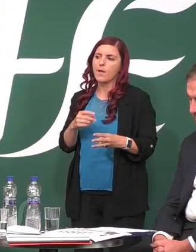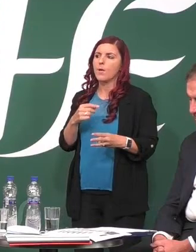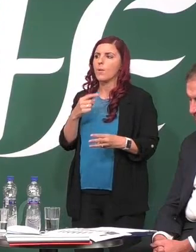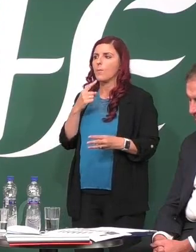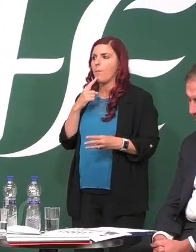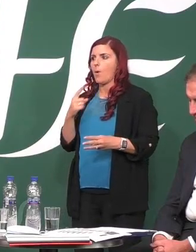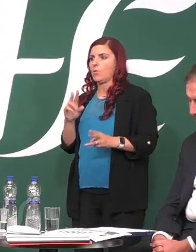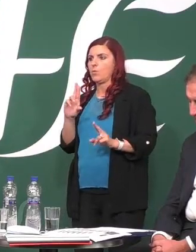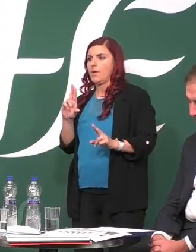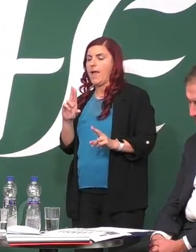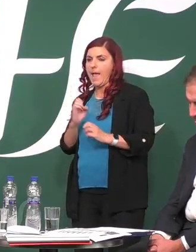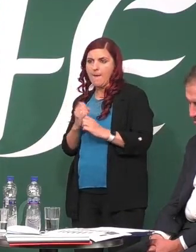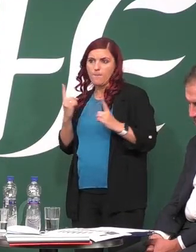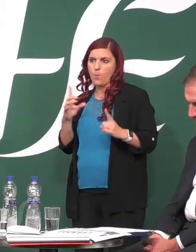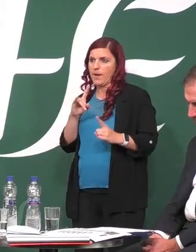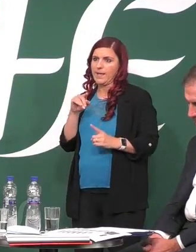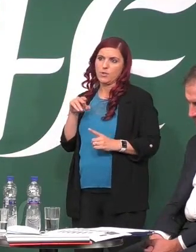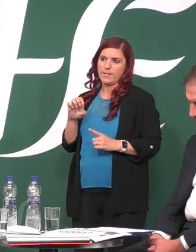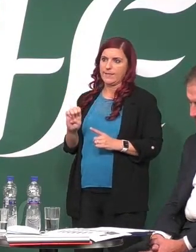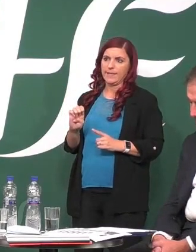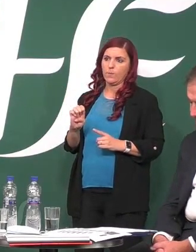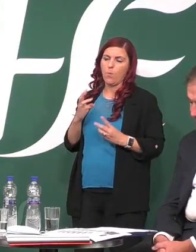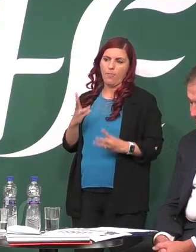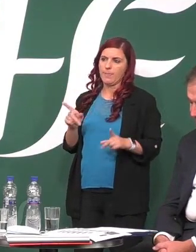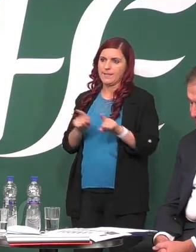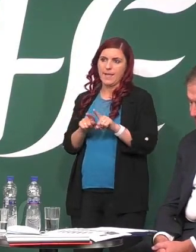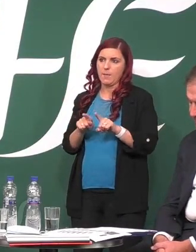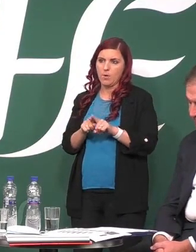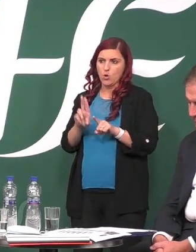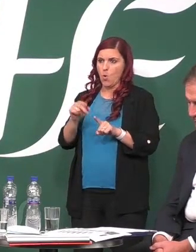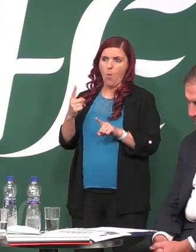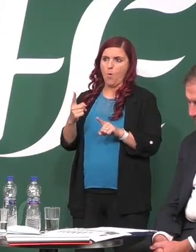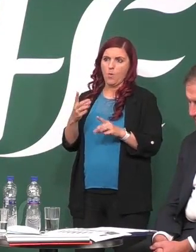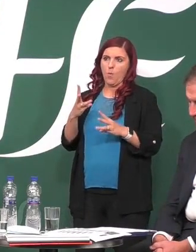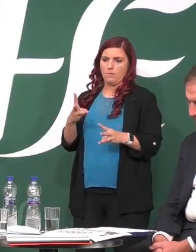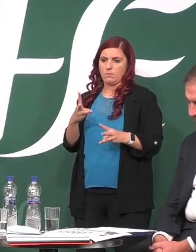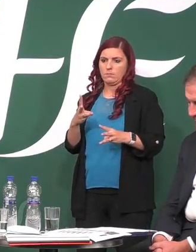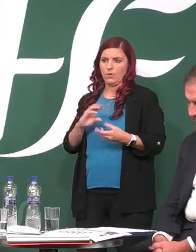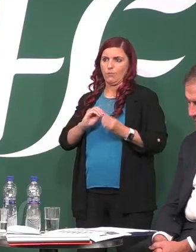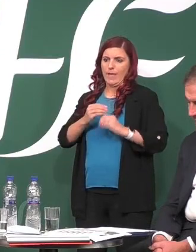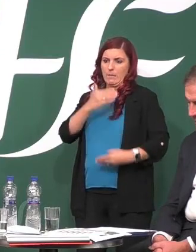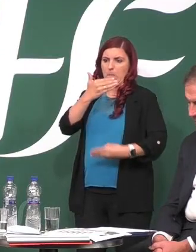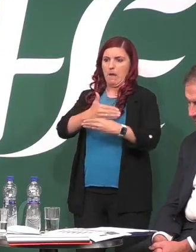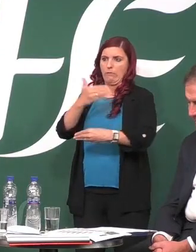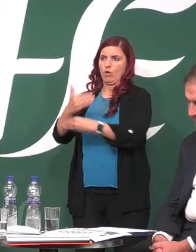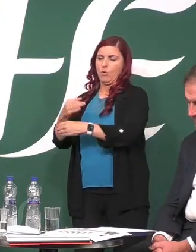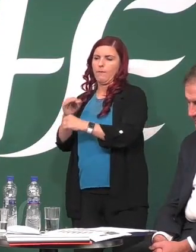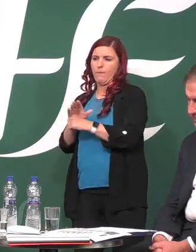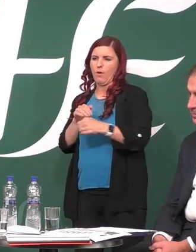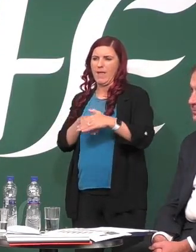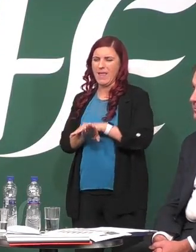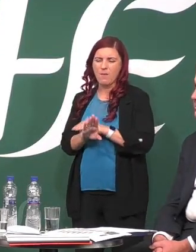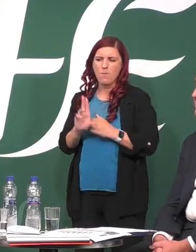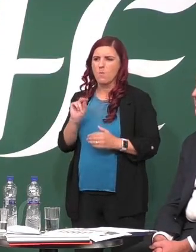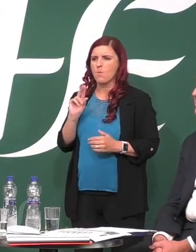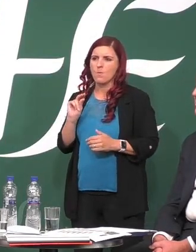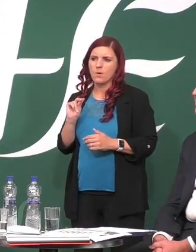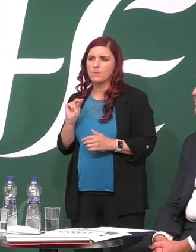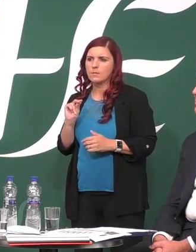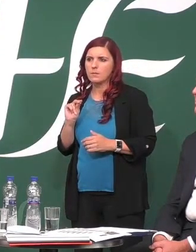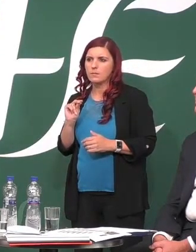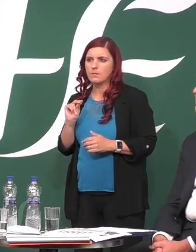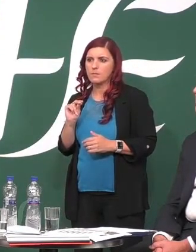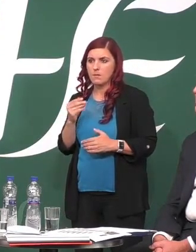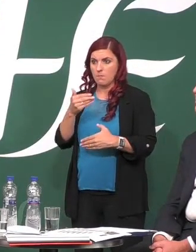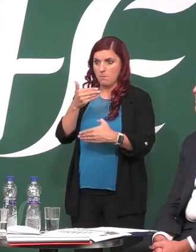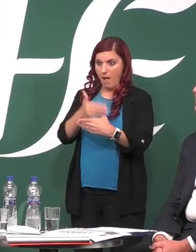that I know in the HSE who's interested in putting in the way of barriers to access. And the only barriers we put in are